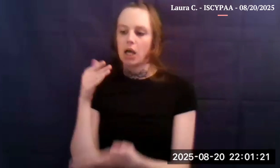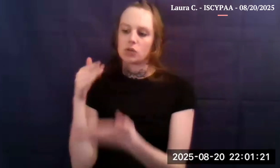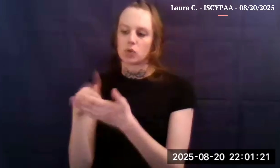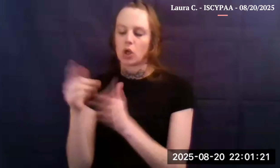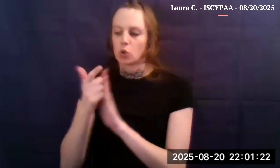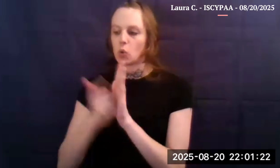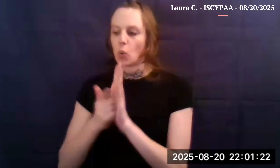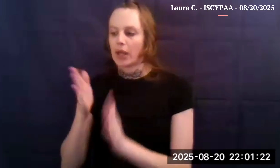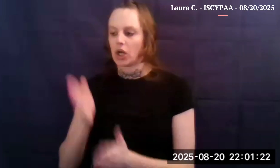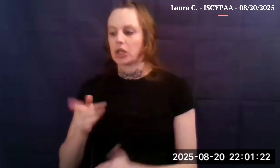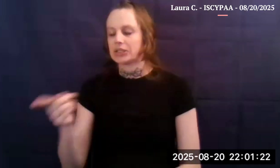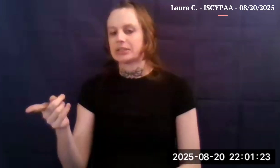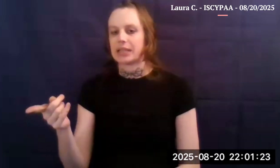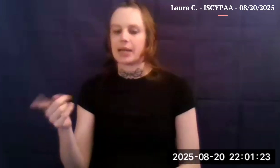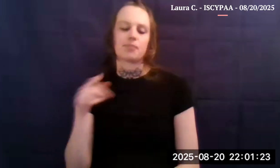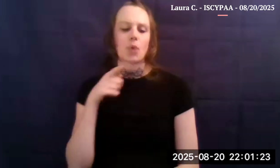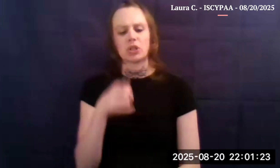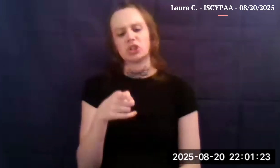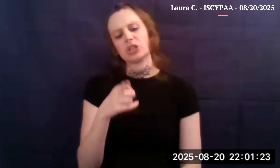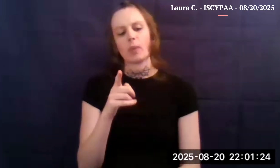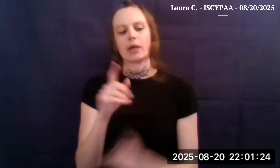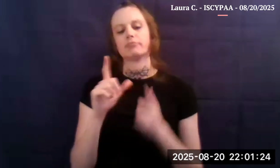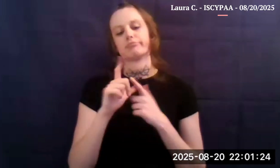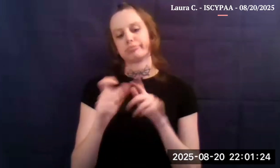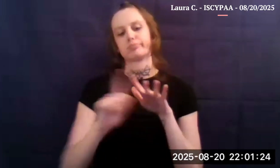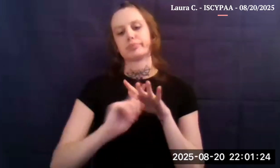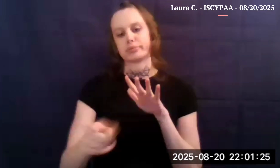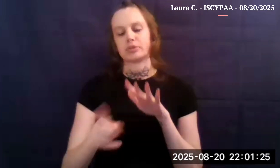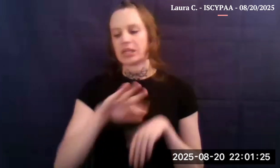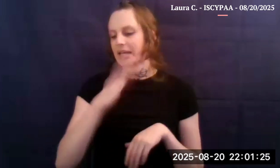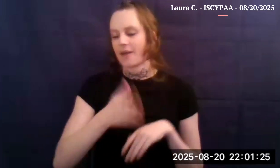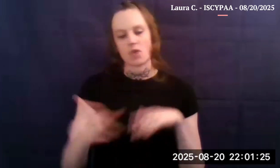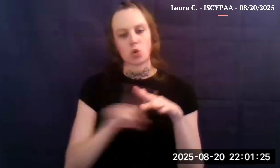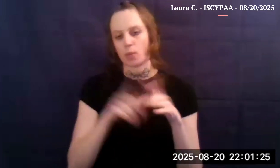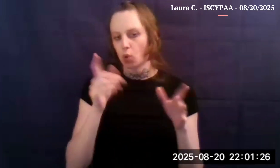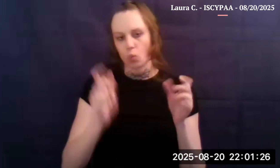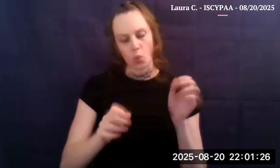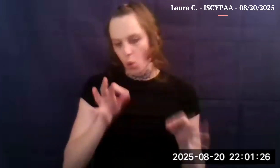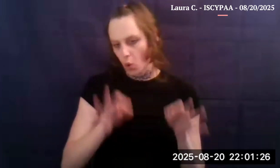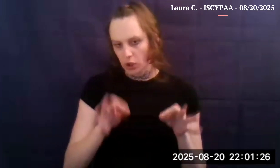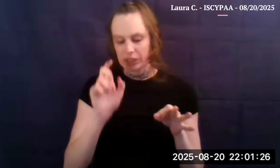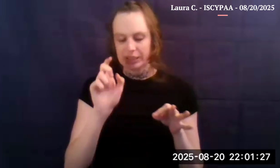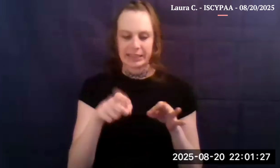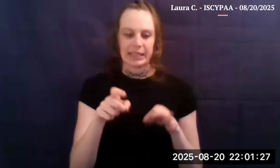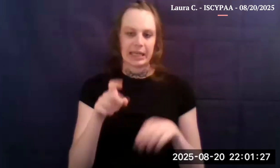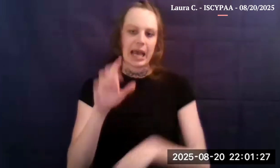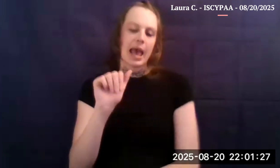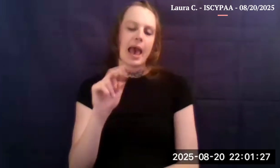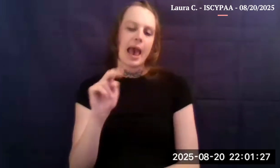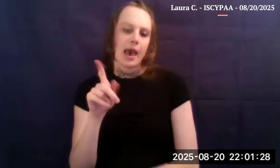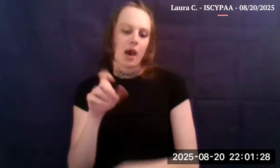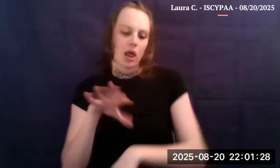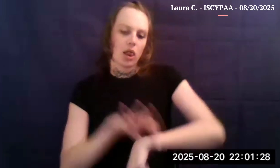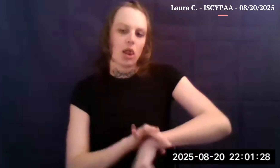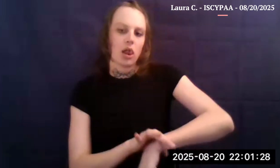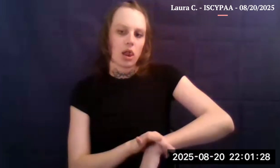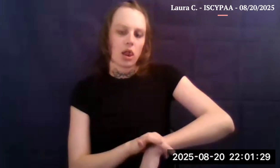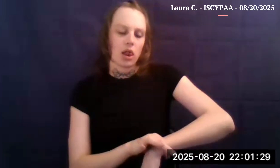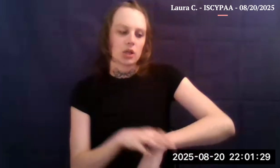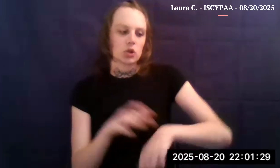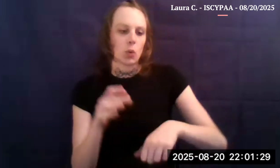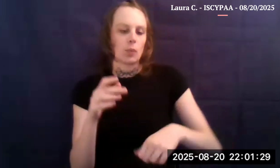shows up for court. So she needs an ankle monitor. And the judge is like, no, she doesn't need that. She just needs